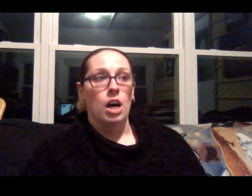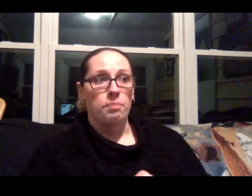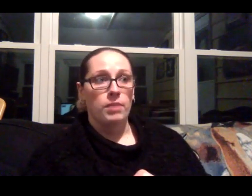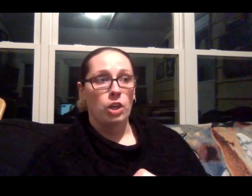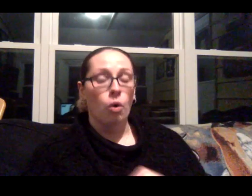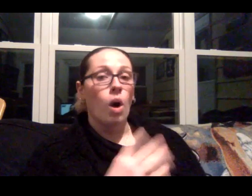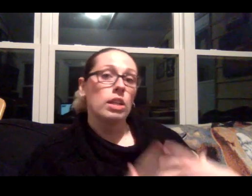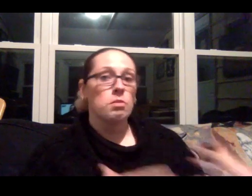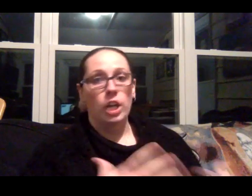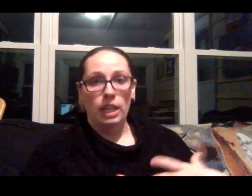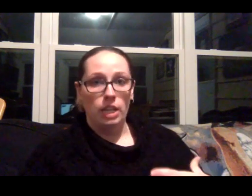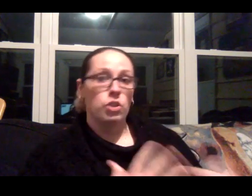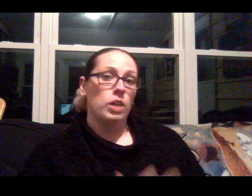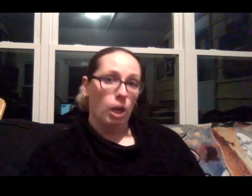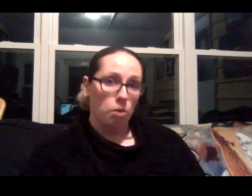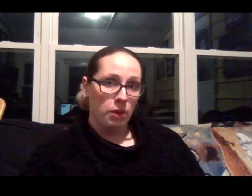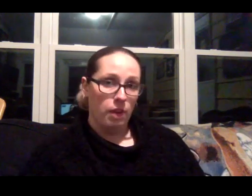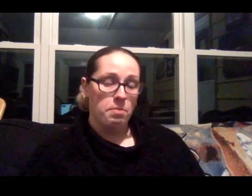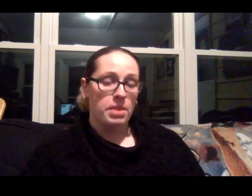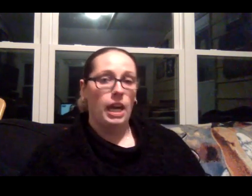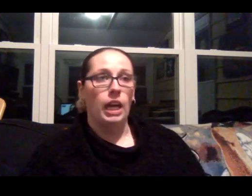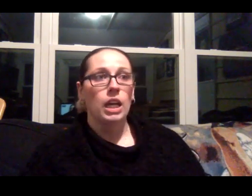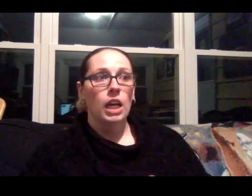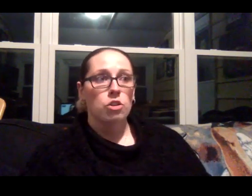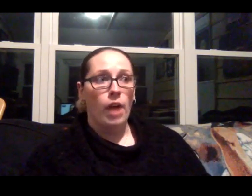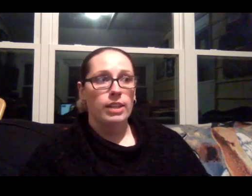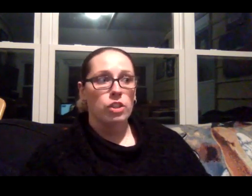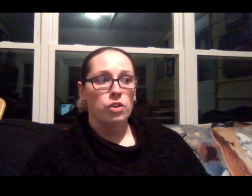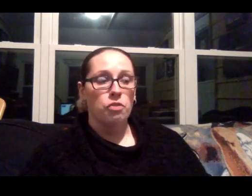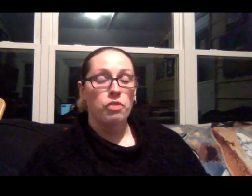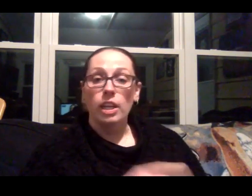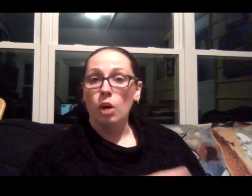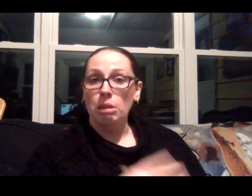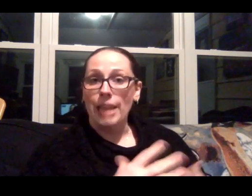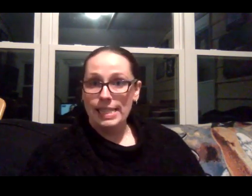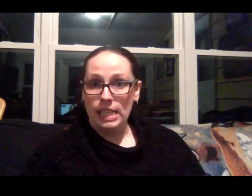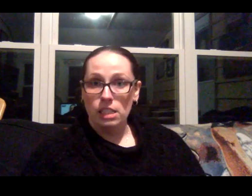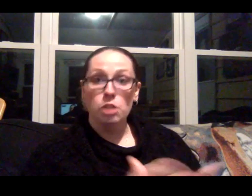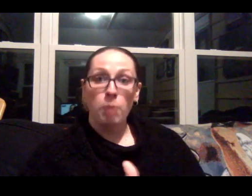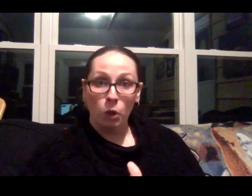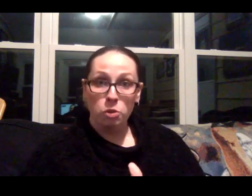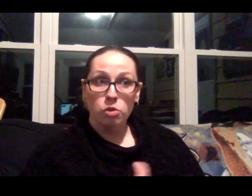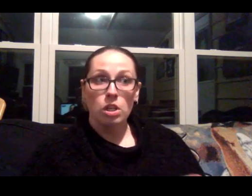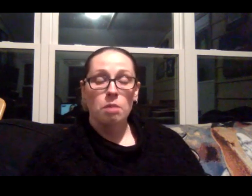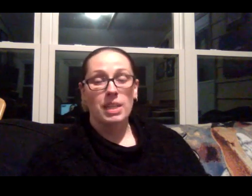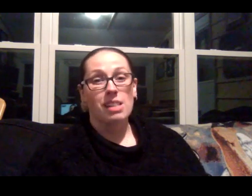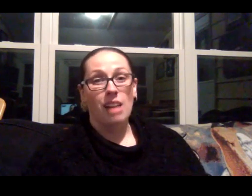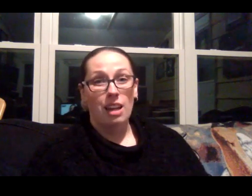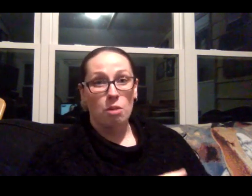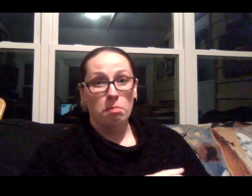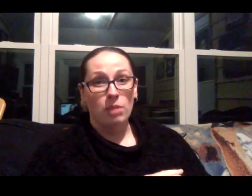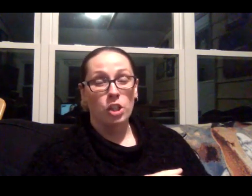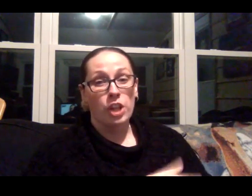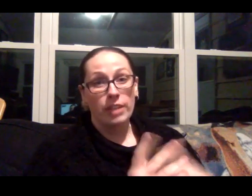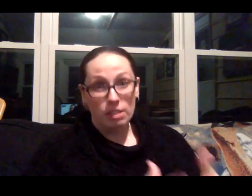you know, calling them, checking in. Do you need help with something? Trying to do video lessons to post because a lot